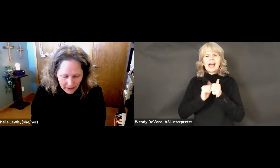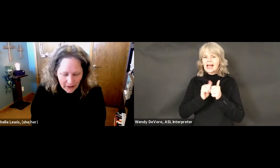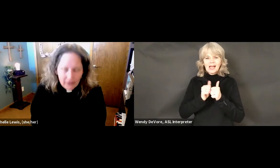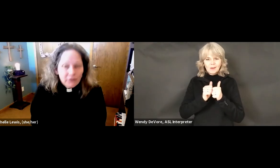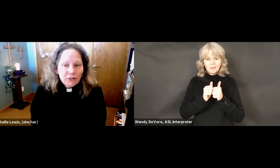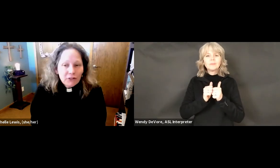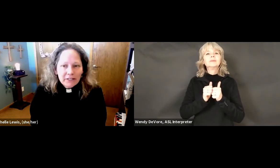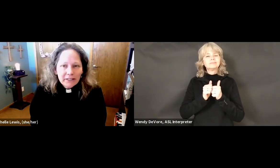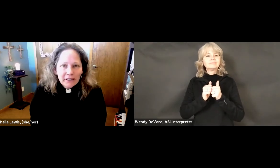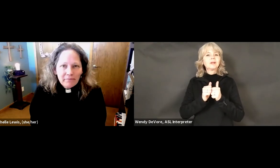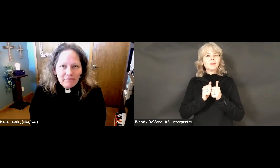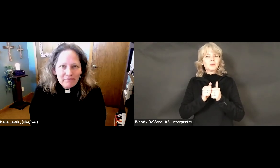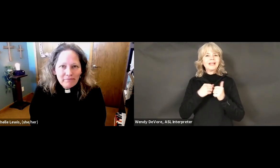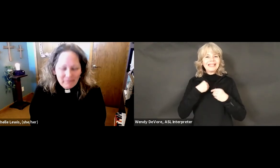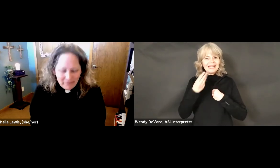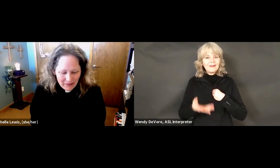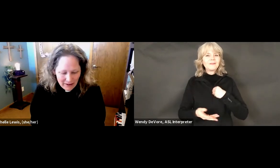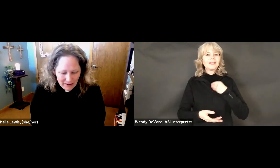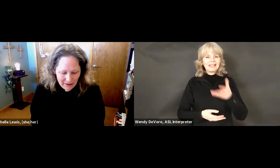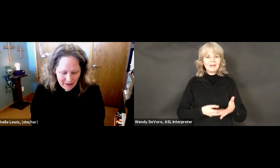giving generously.